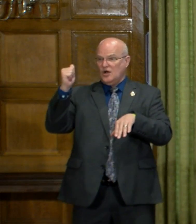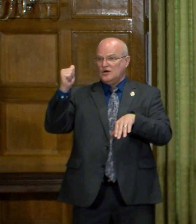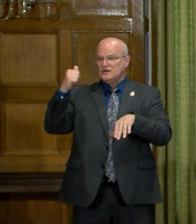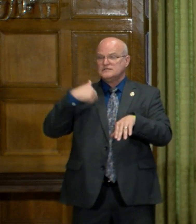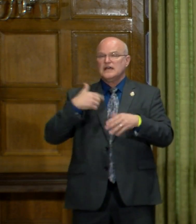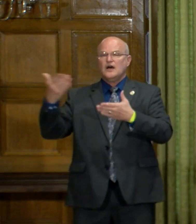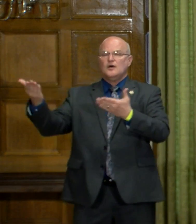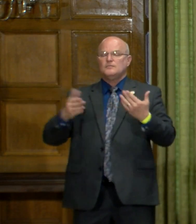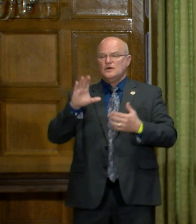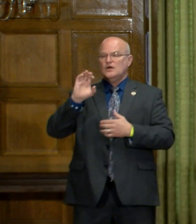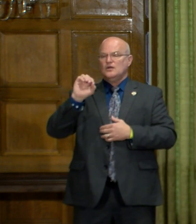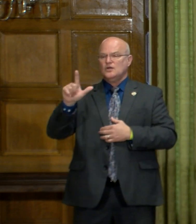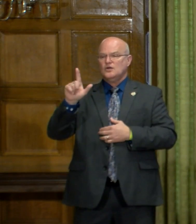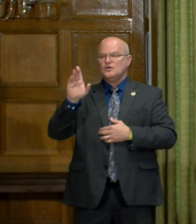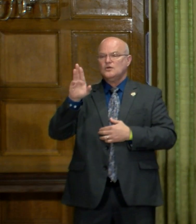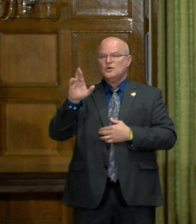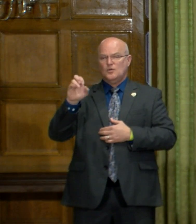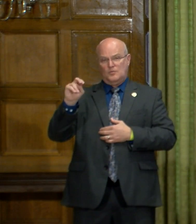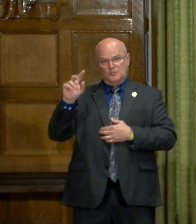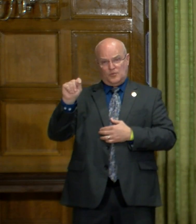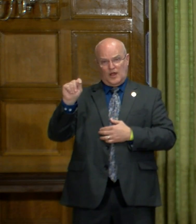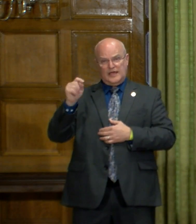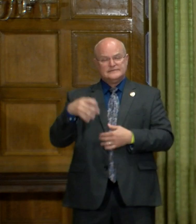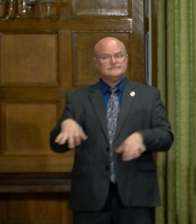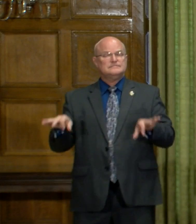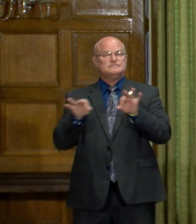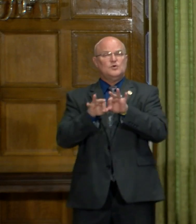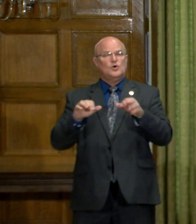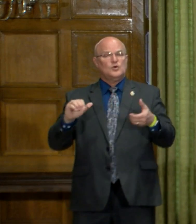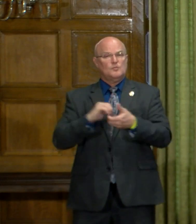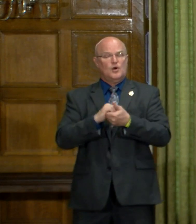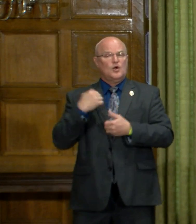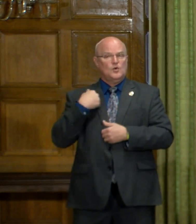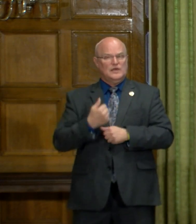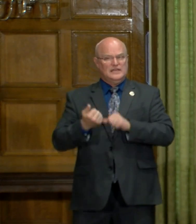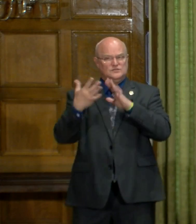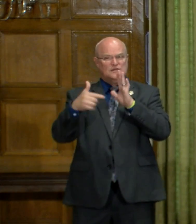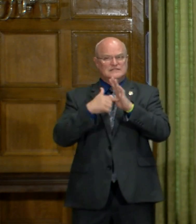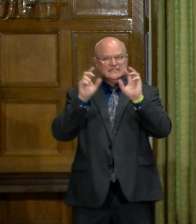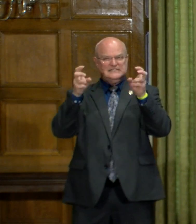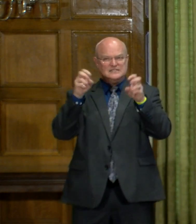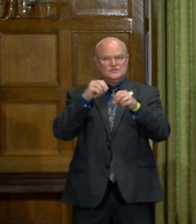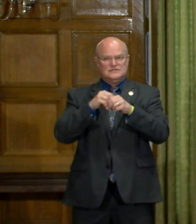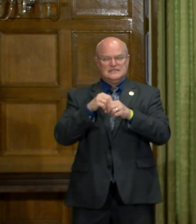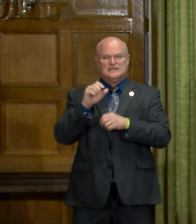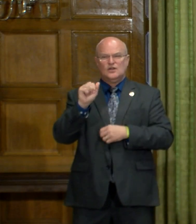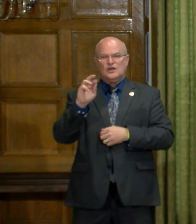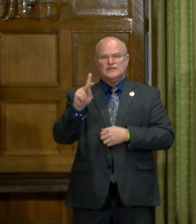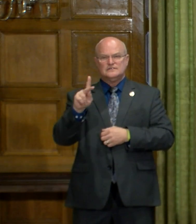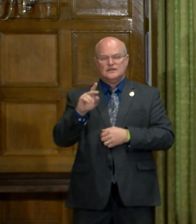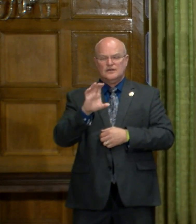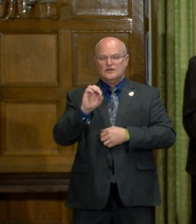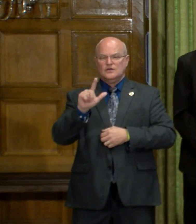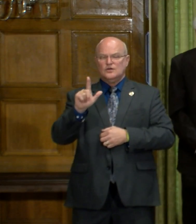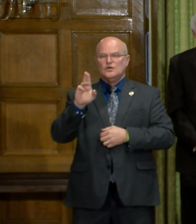and I want to bring in Colonel Bryant, who's been an important partner as we address these issues in Arkansas. Colonel Bryant.